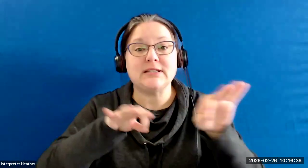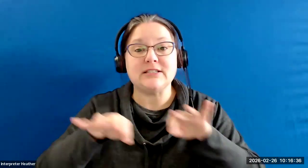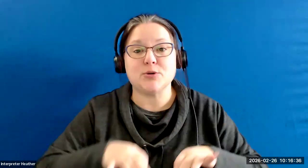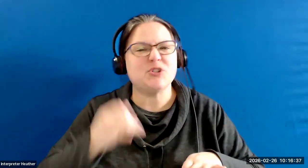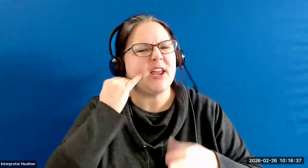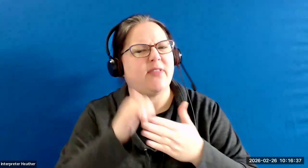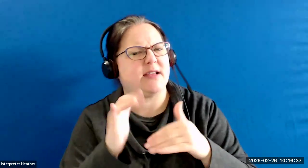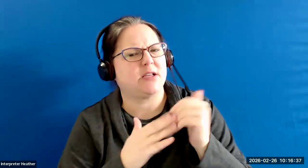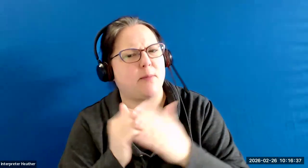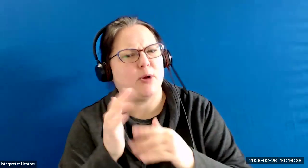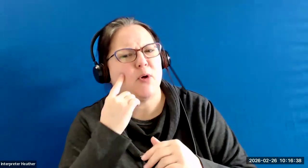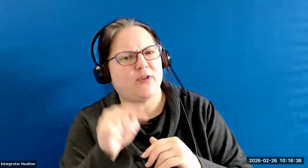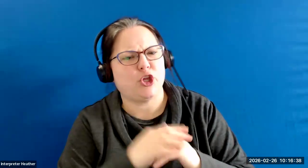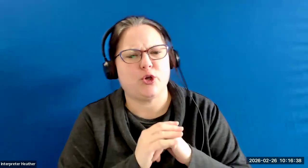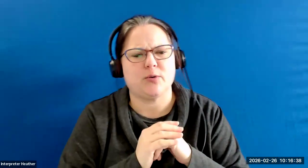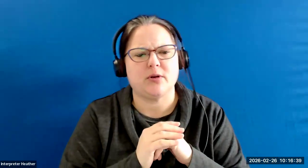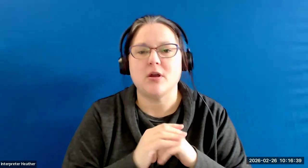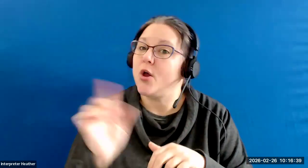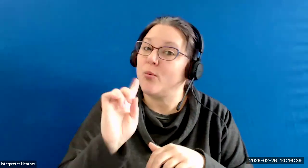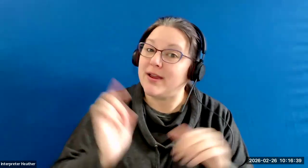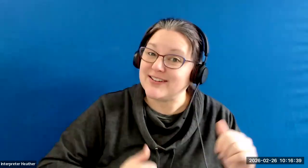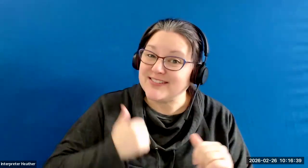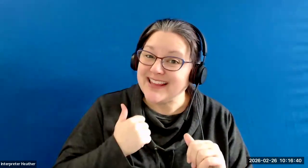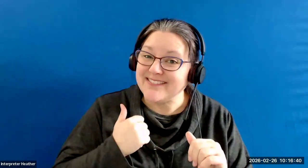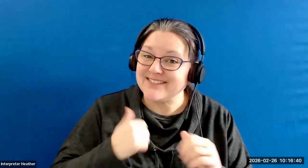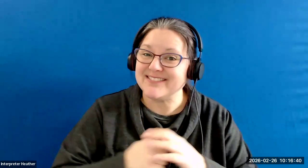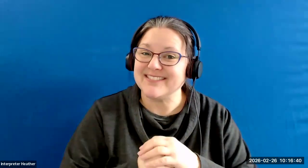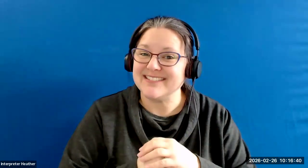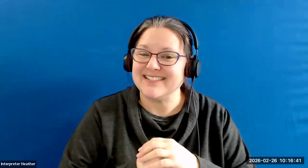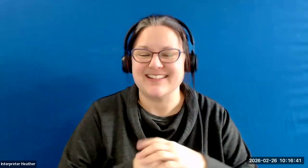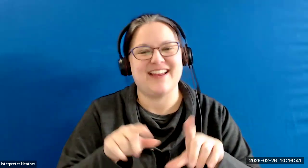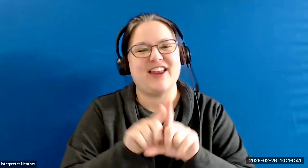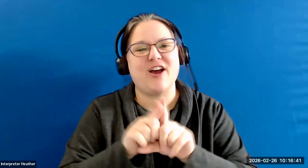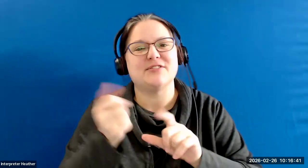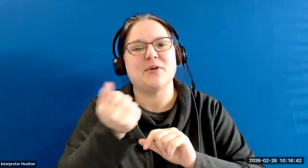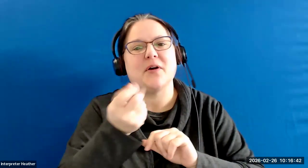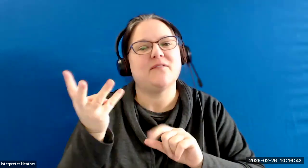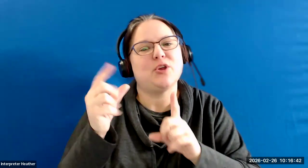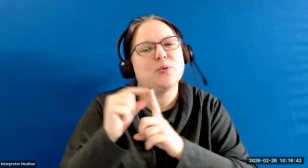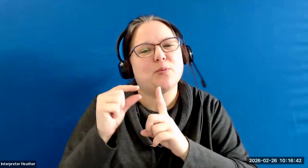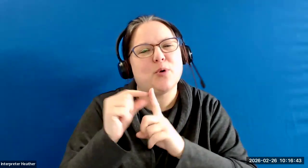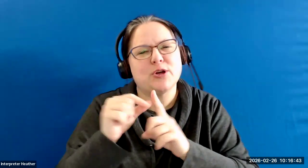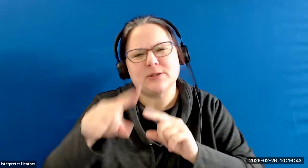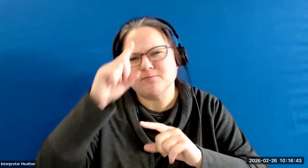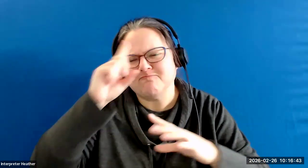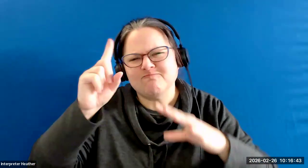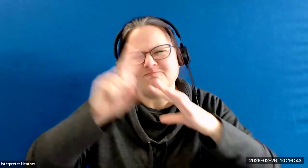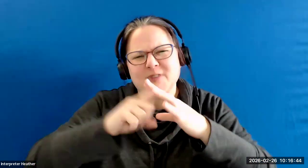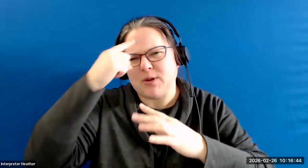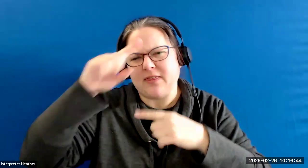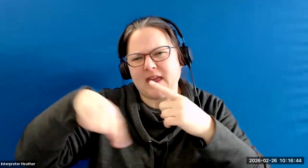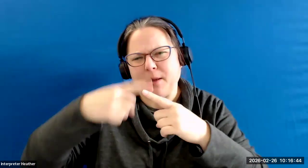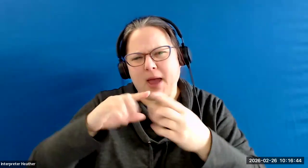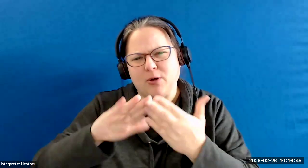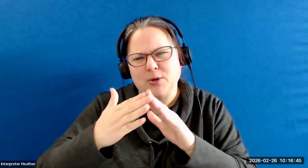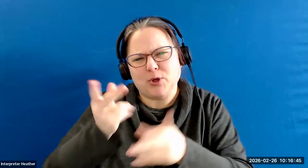you, where you're based, and a few words that come to mind when you think of community